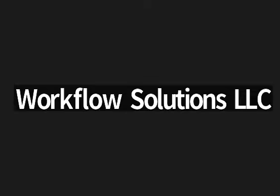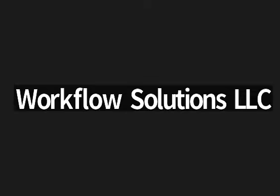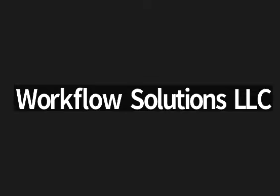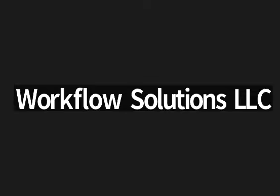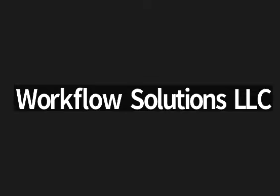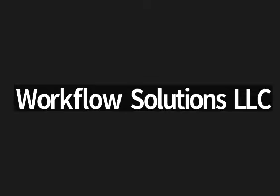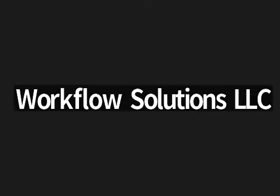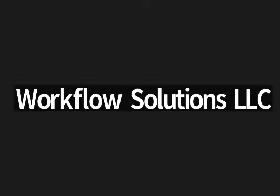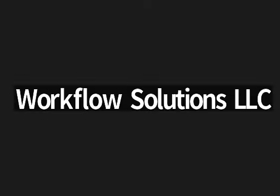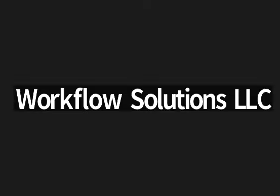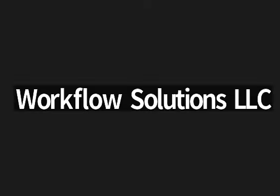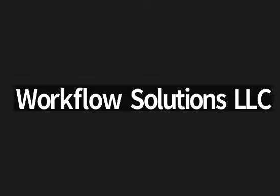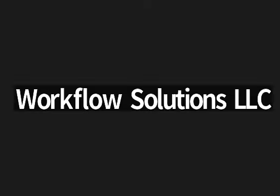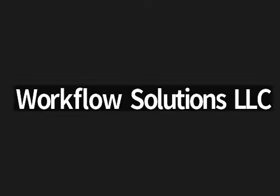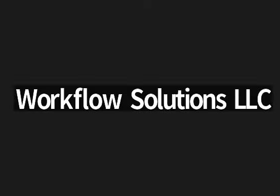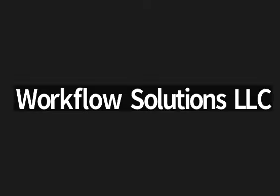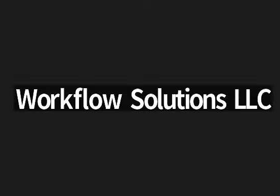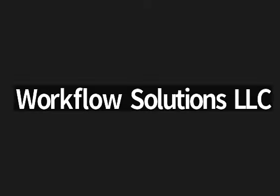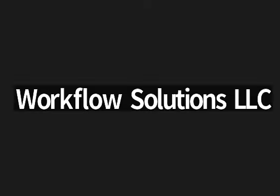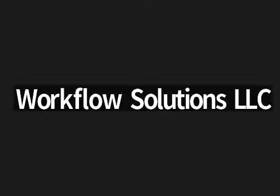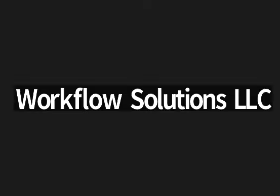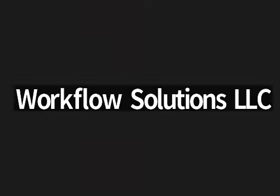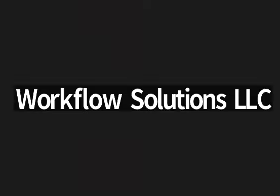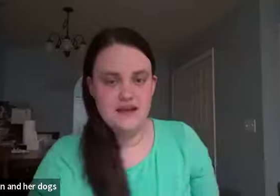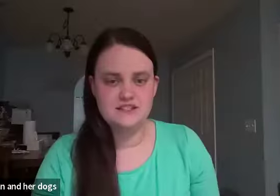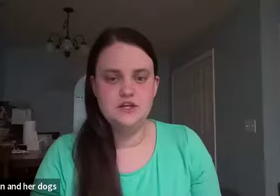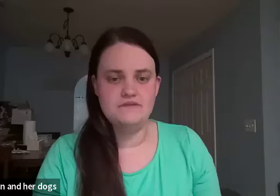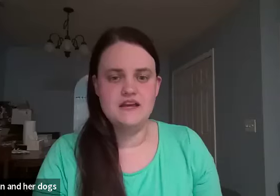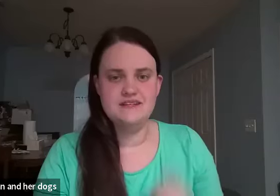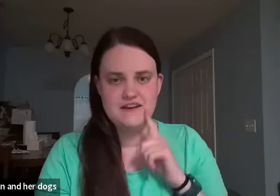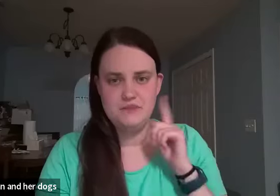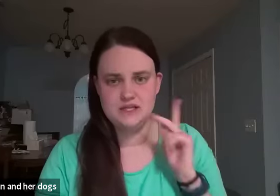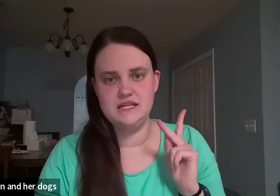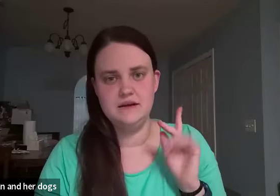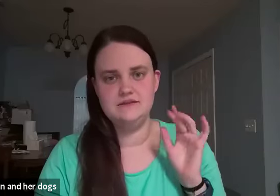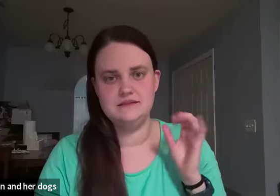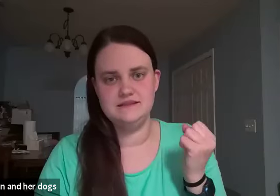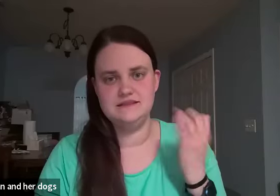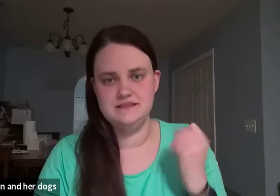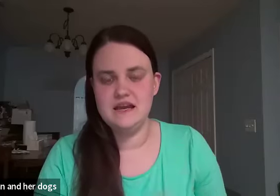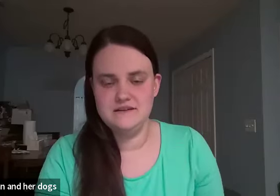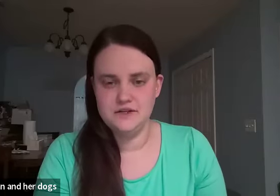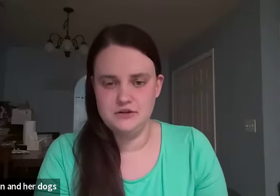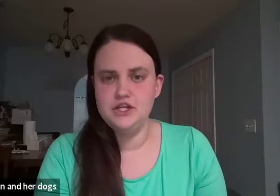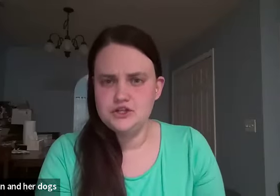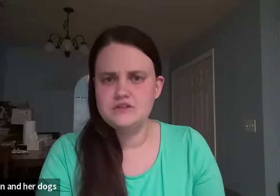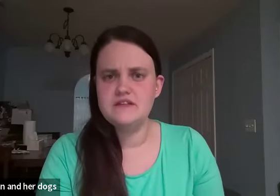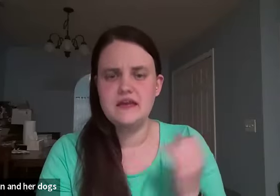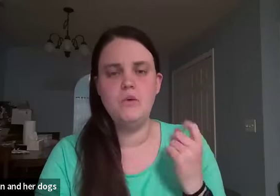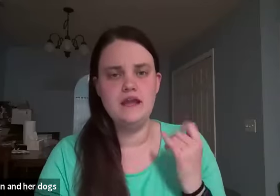your sign, right? So uh, Yes, you have to have a deaf person sign it for you, and usually they